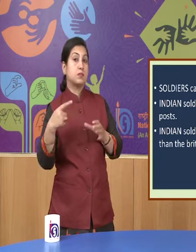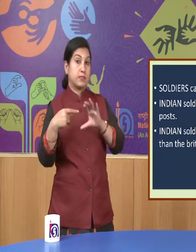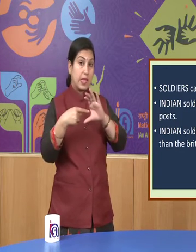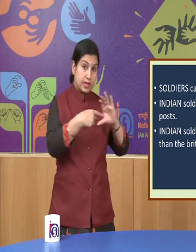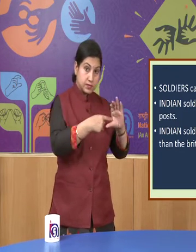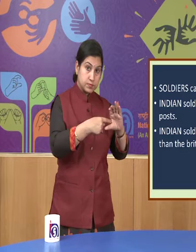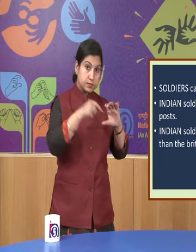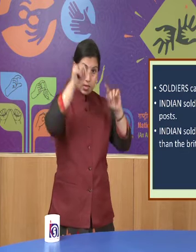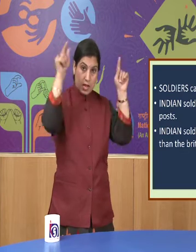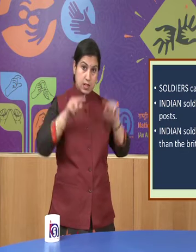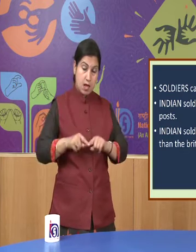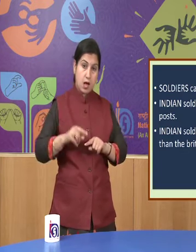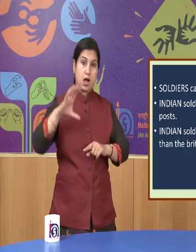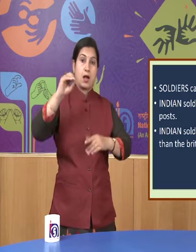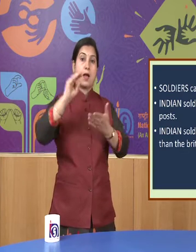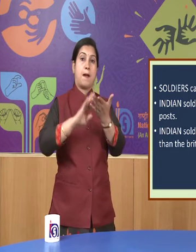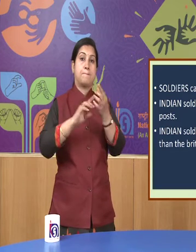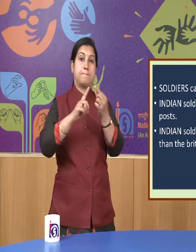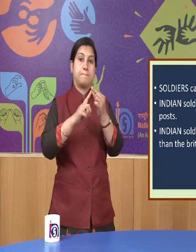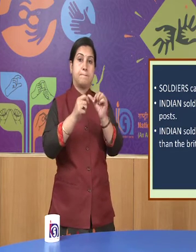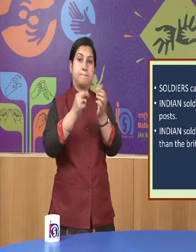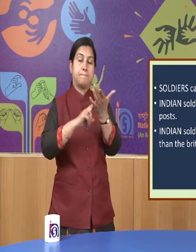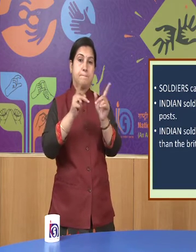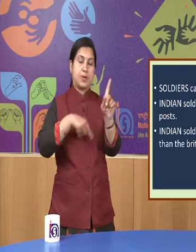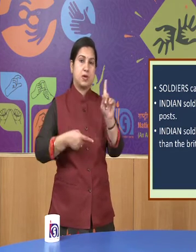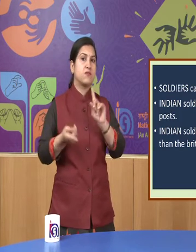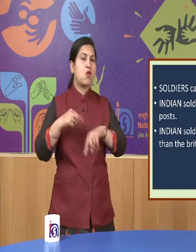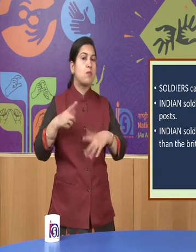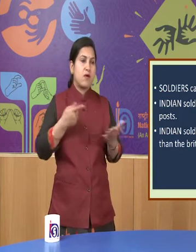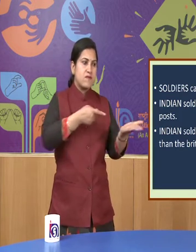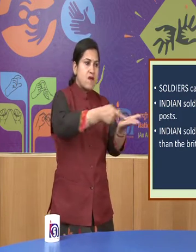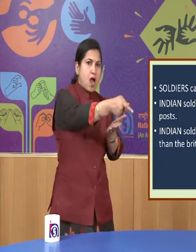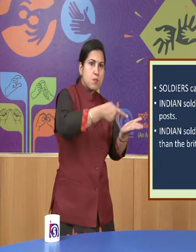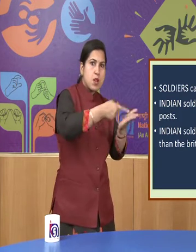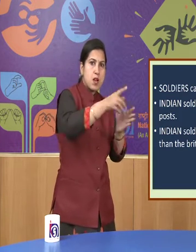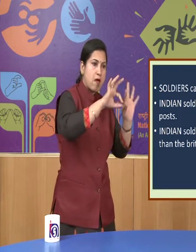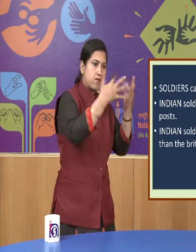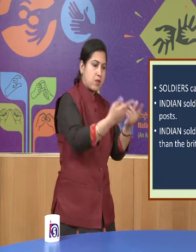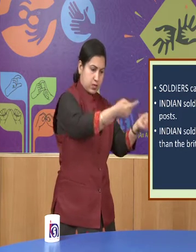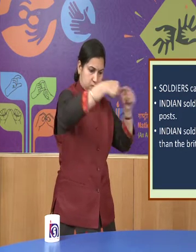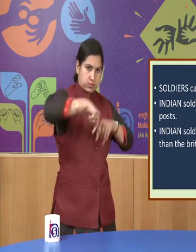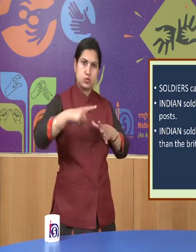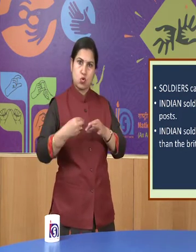that means East India Company, came from farmer families.